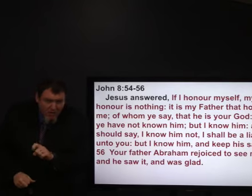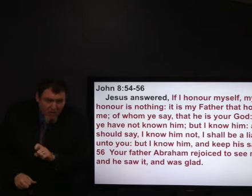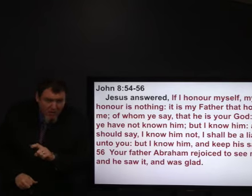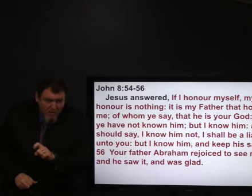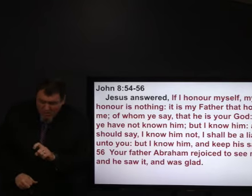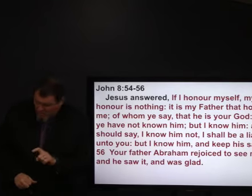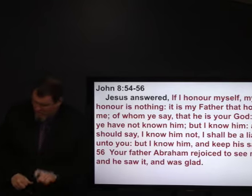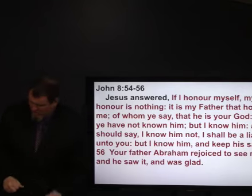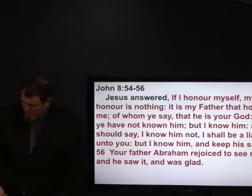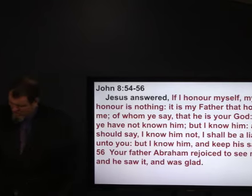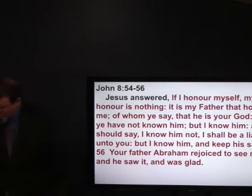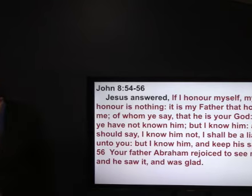Did you see Abraham?"